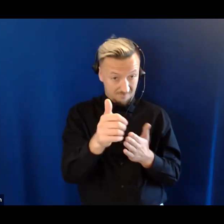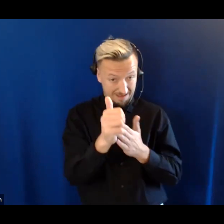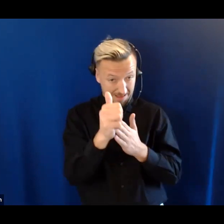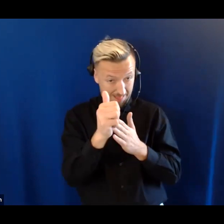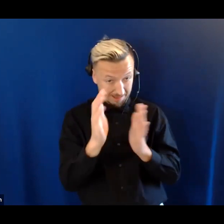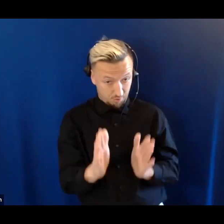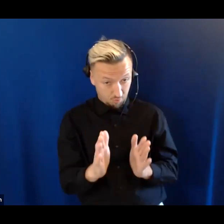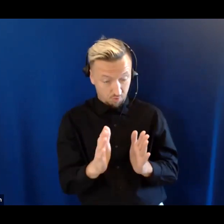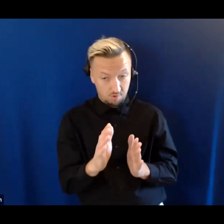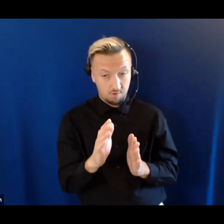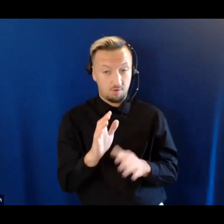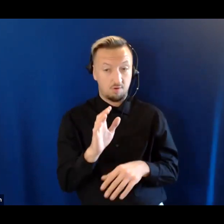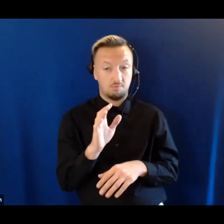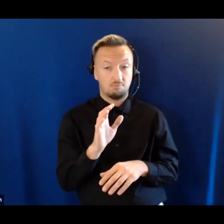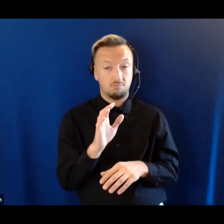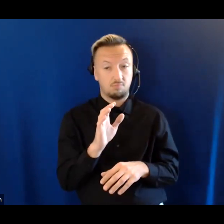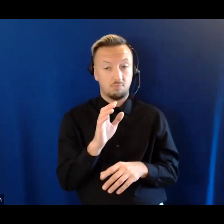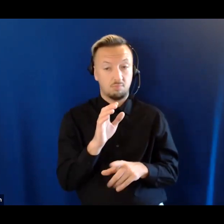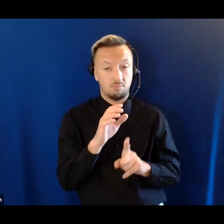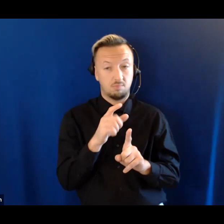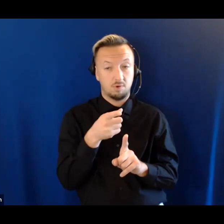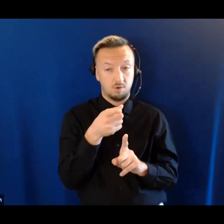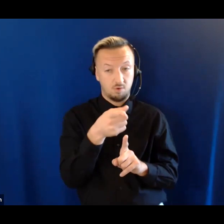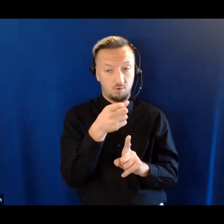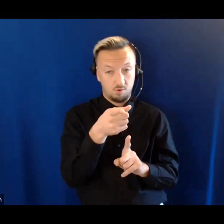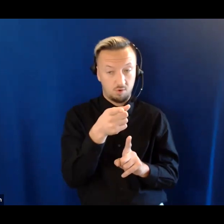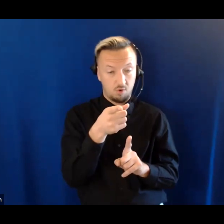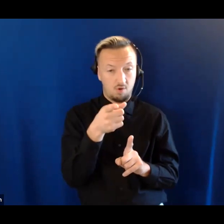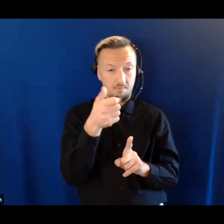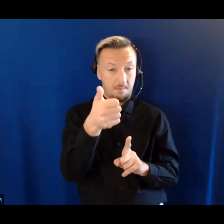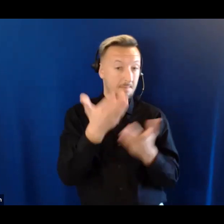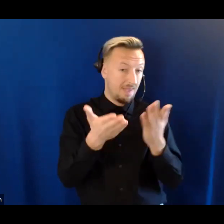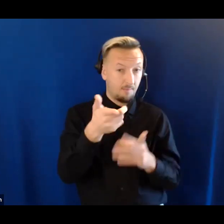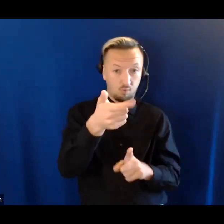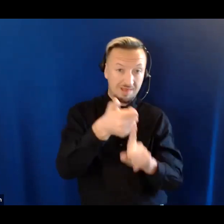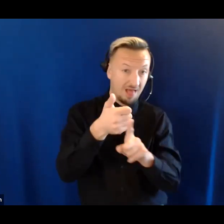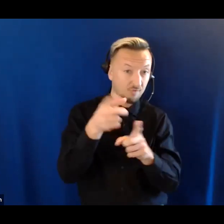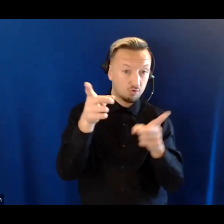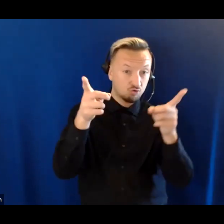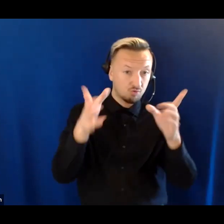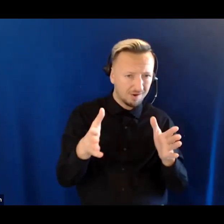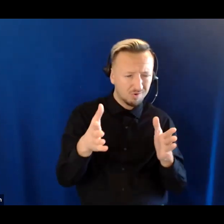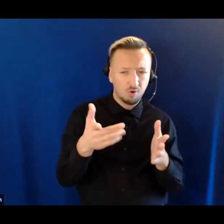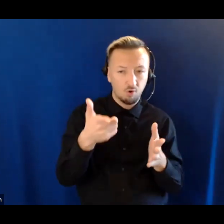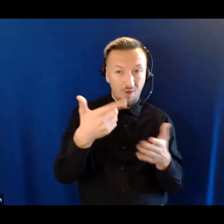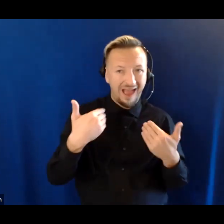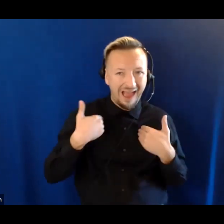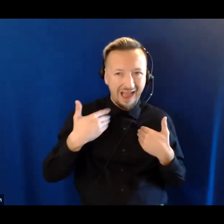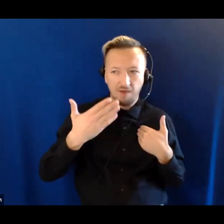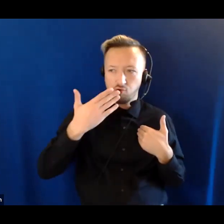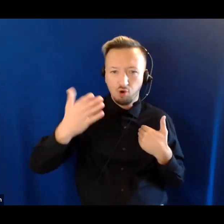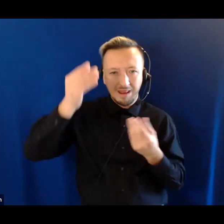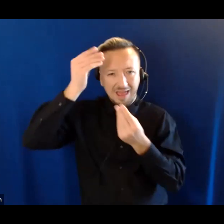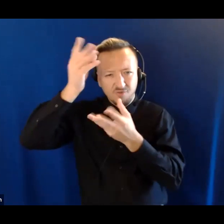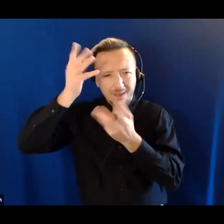in your community, you're a director who has useful information to share, please consider, sharing